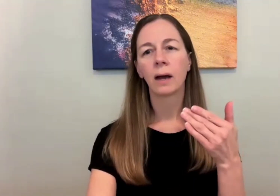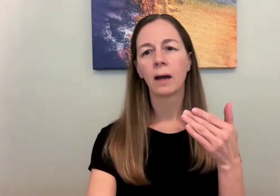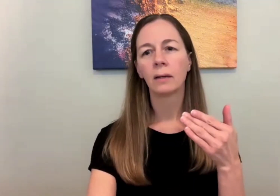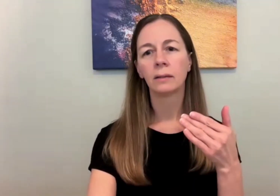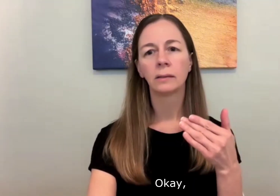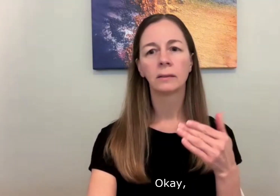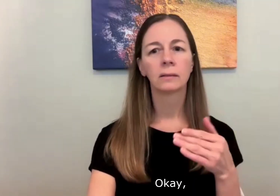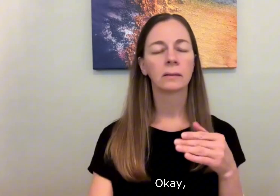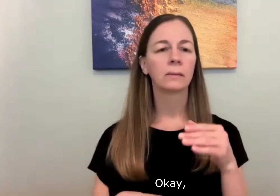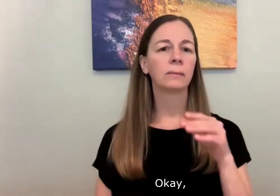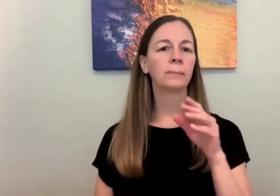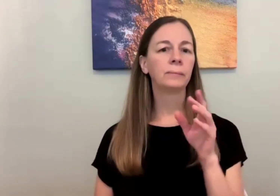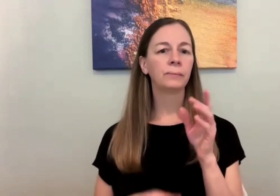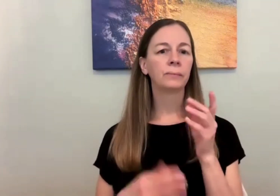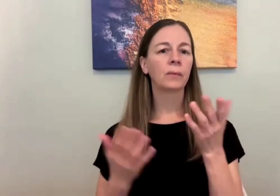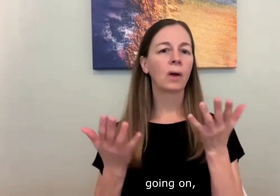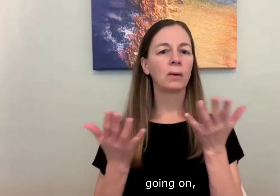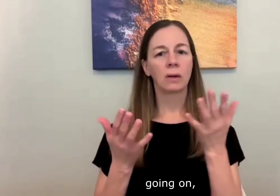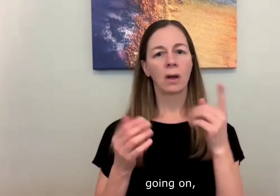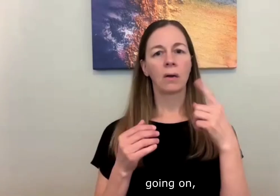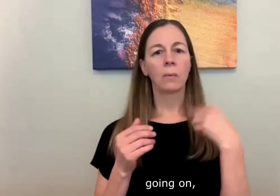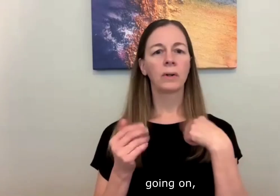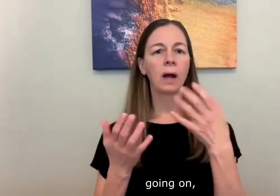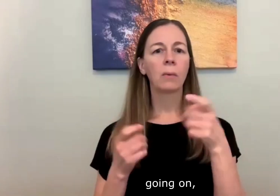Okay, going on.